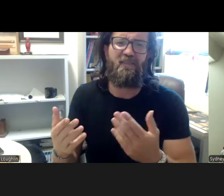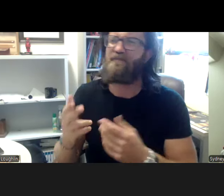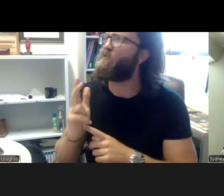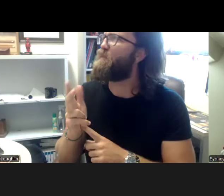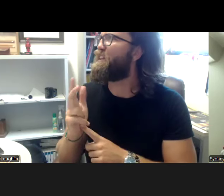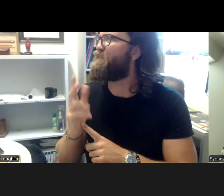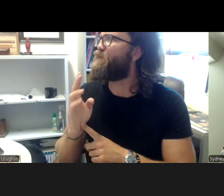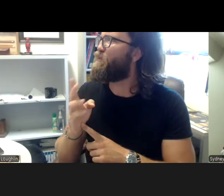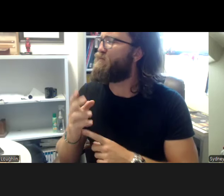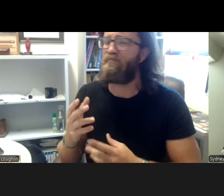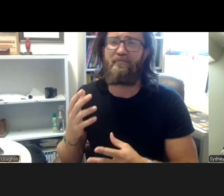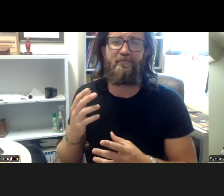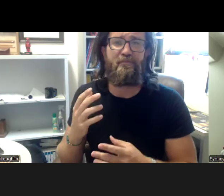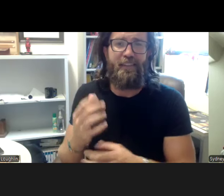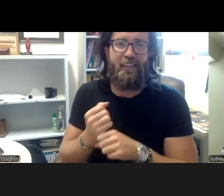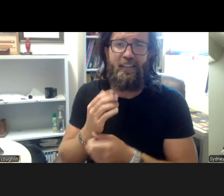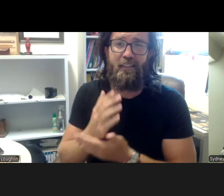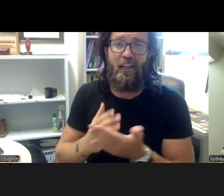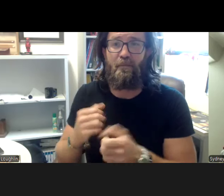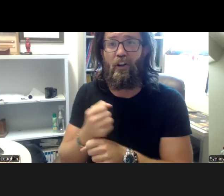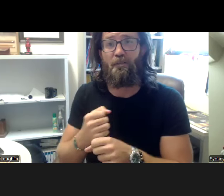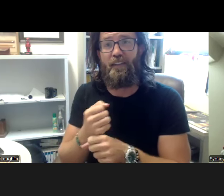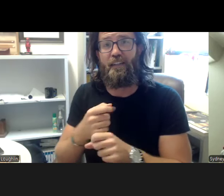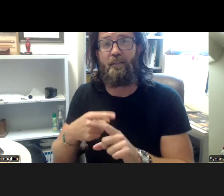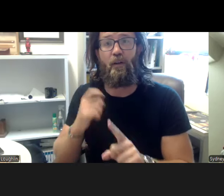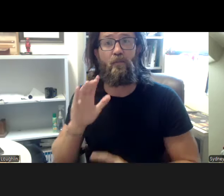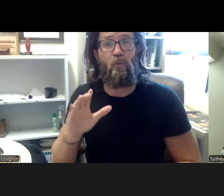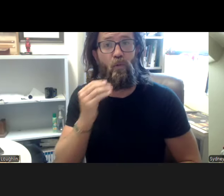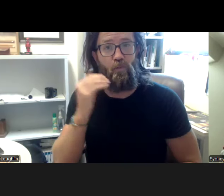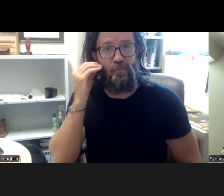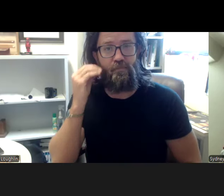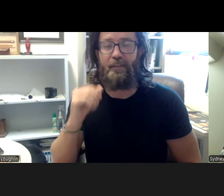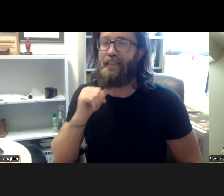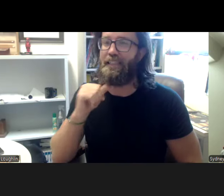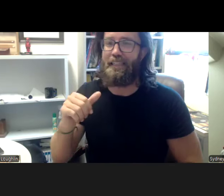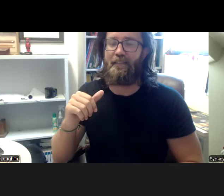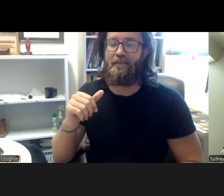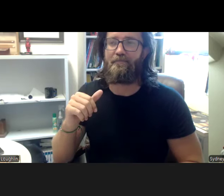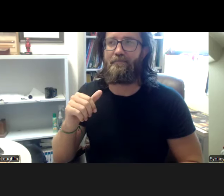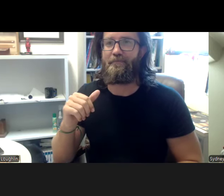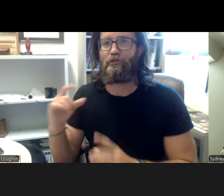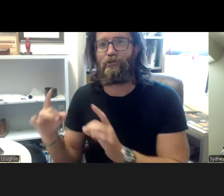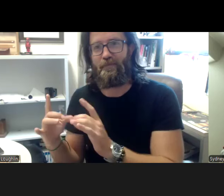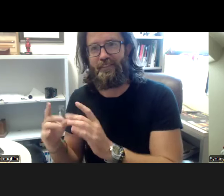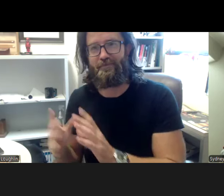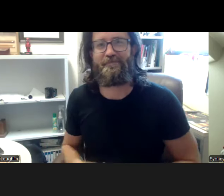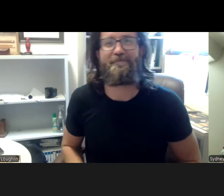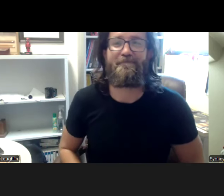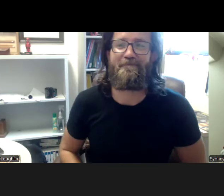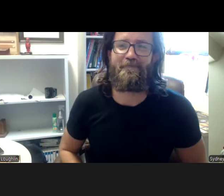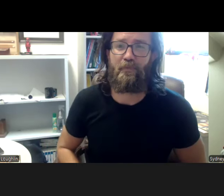sure to show up. So 3 or 4 minutes to go ahead and get some coffee at home,